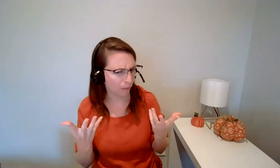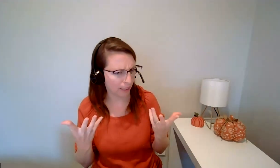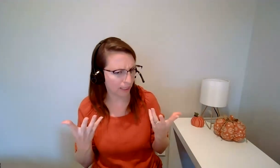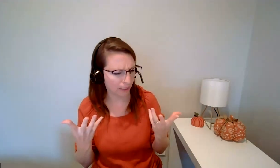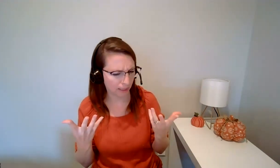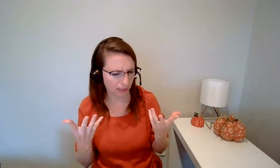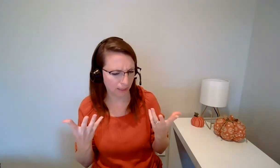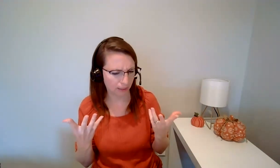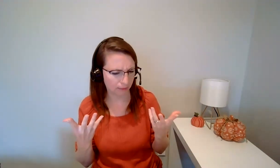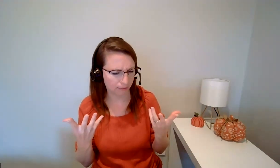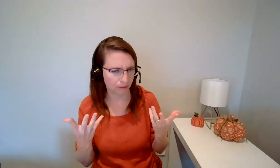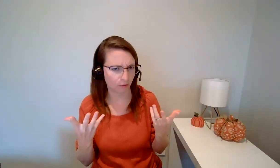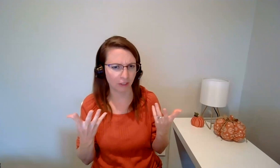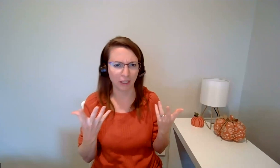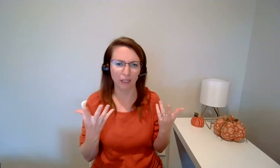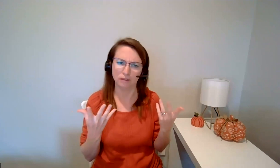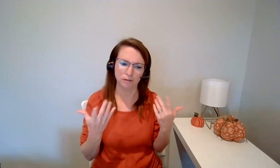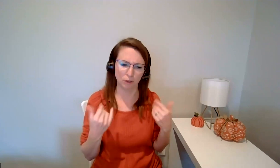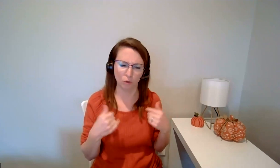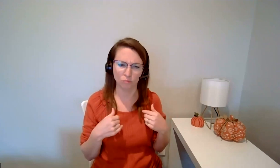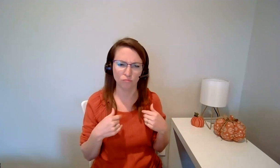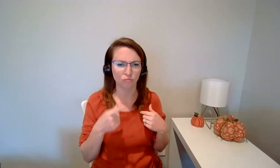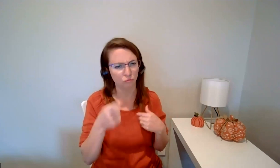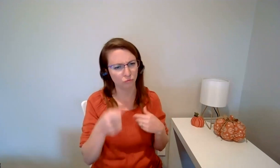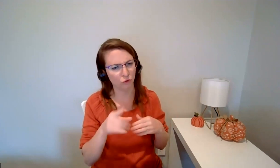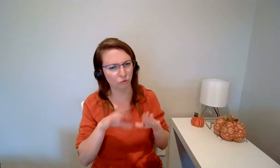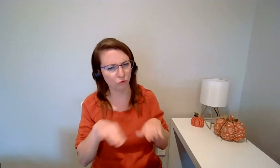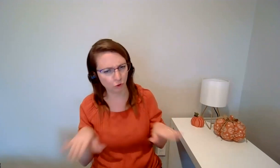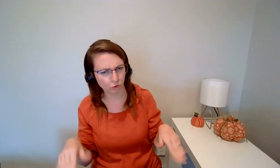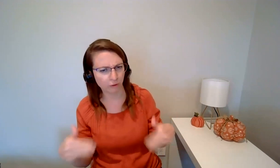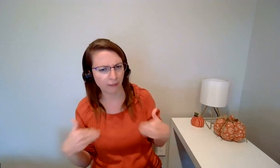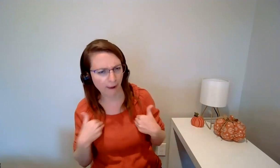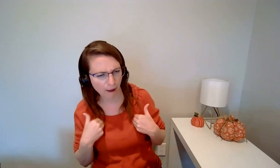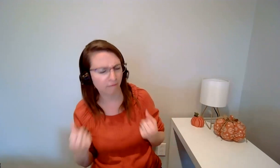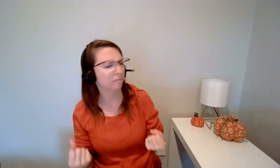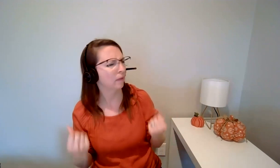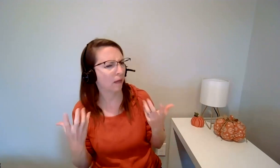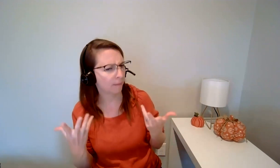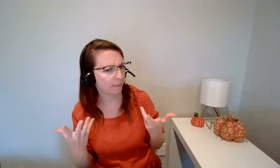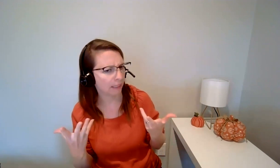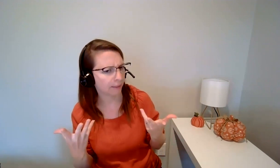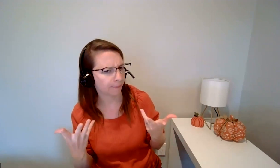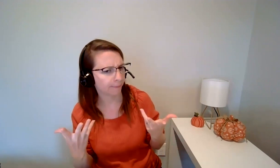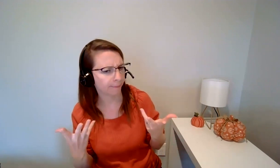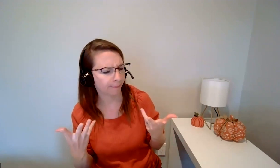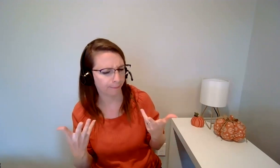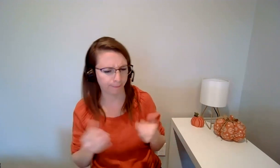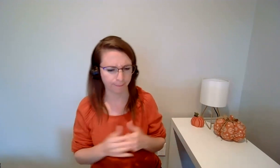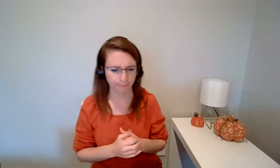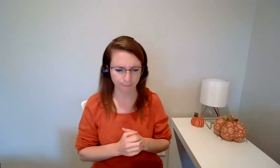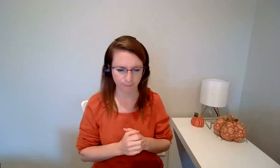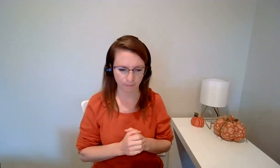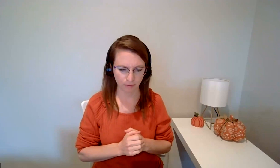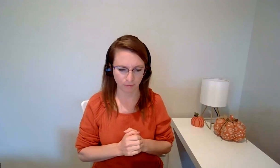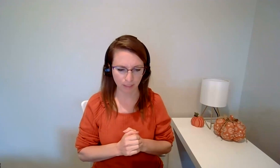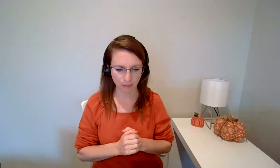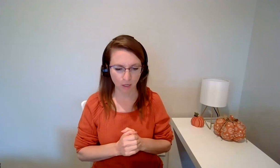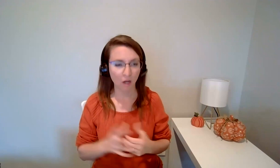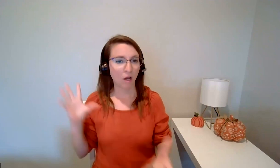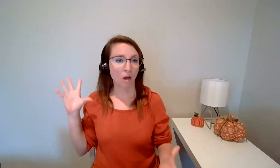many? So I could ask, you children have how many? Right?